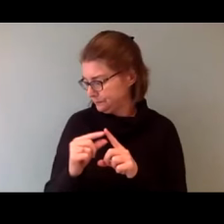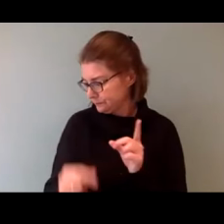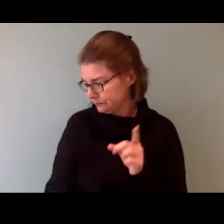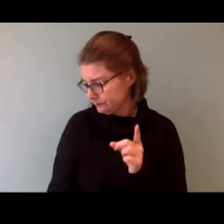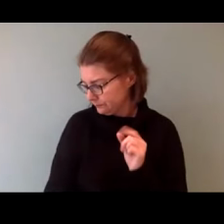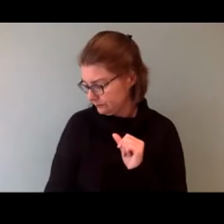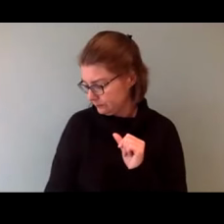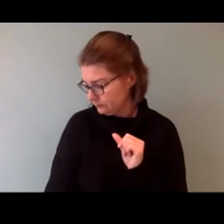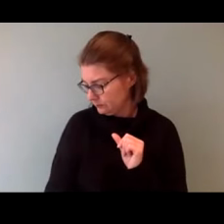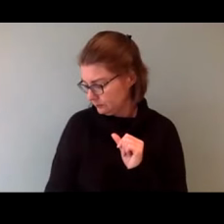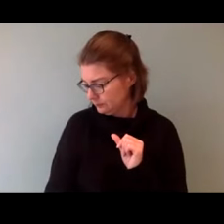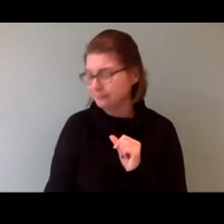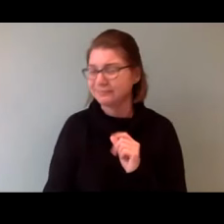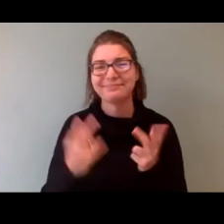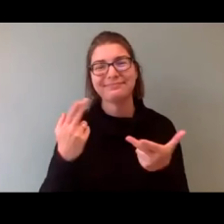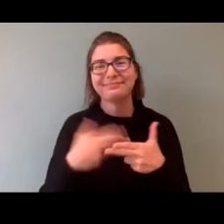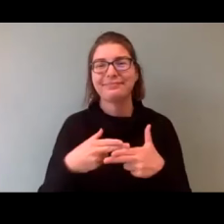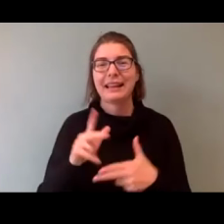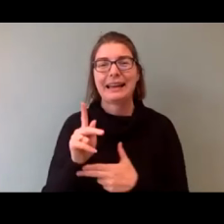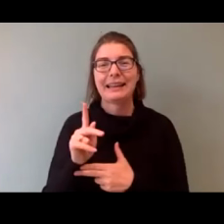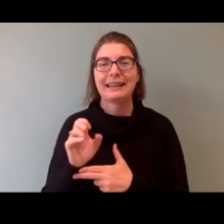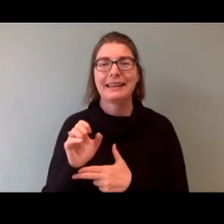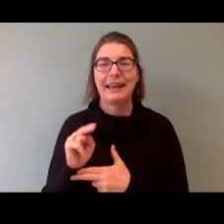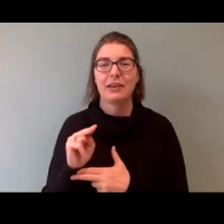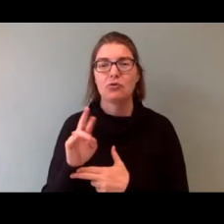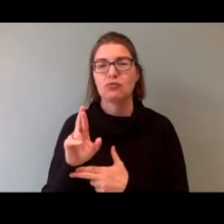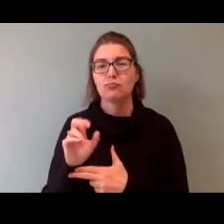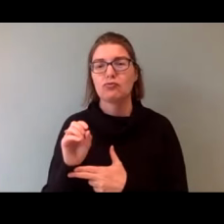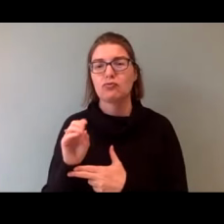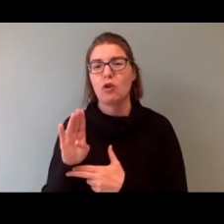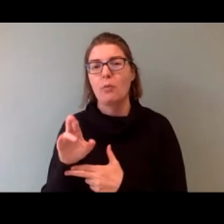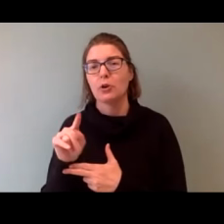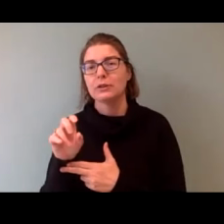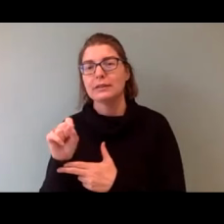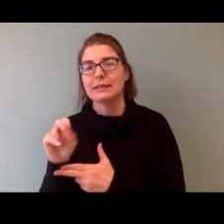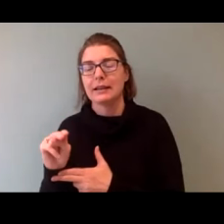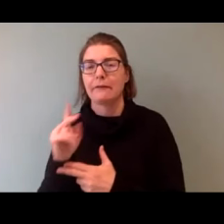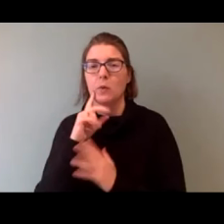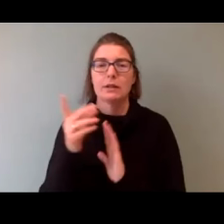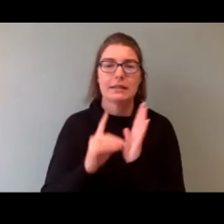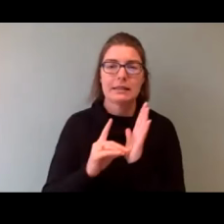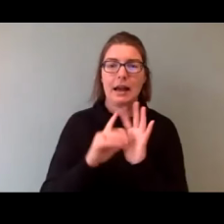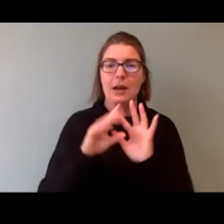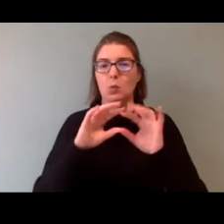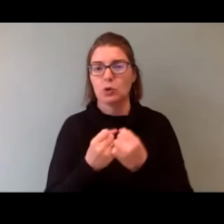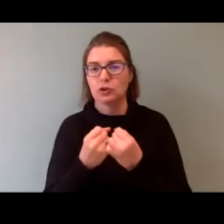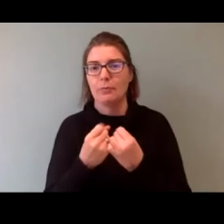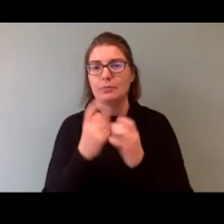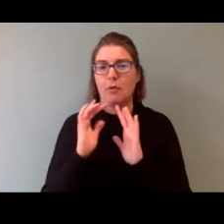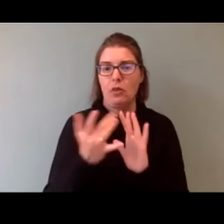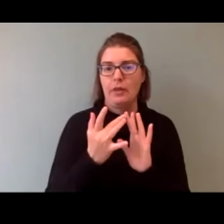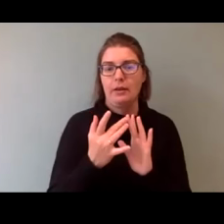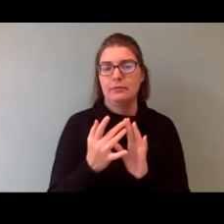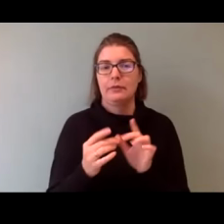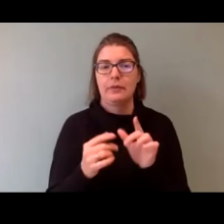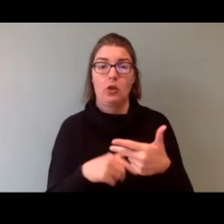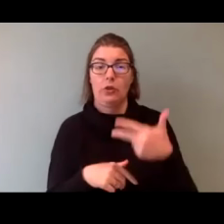they're kind of like Ken Robinson of like design thinking and remote workshops, like very esteemed individuals. And this is their